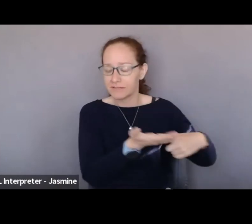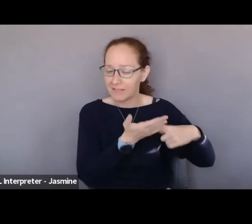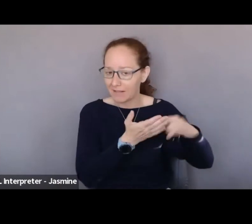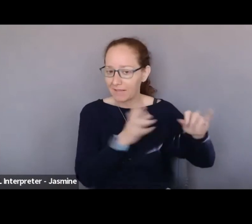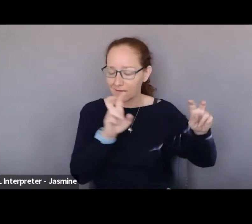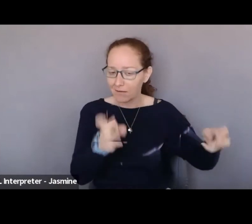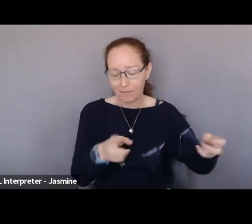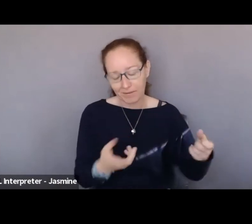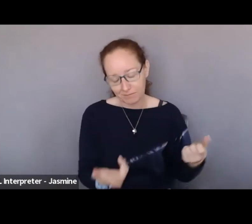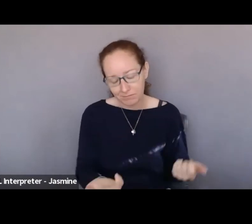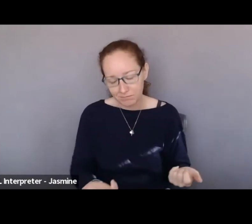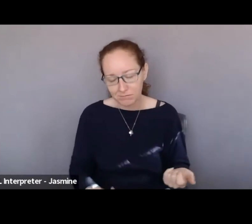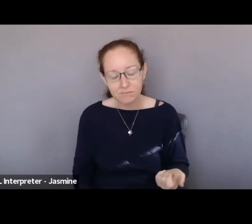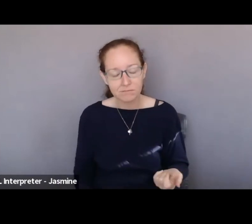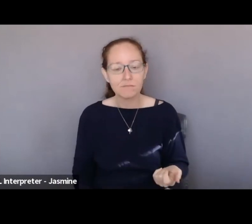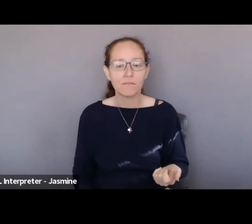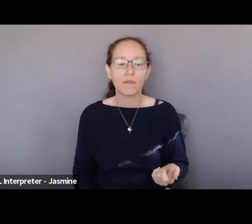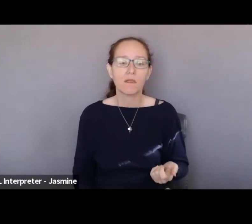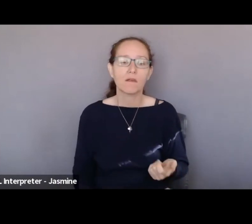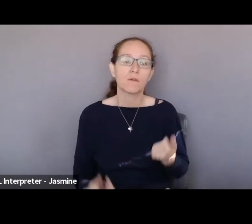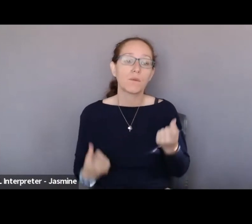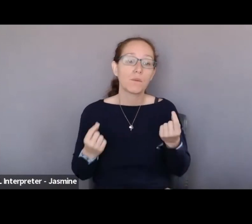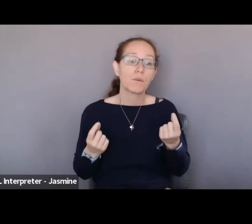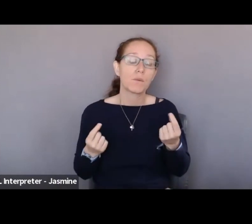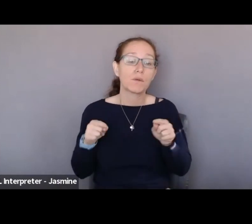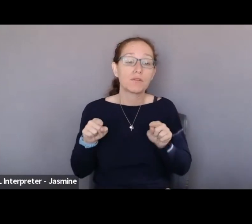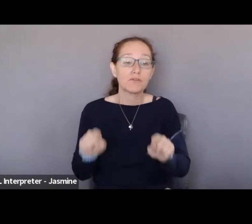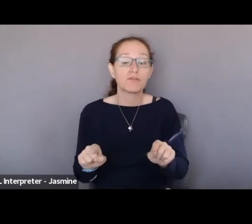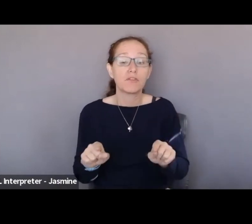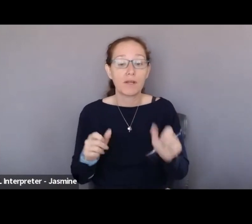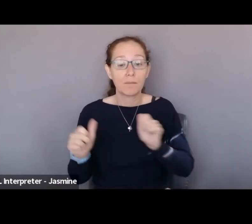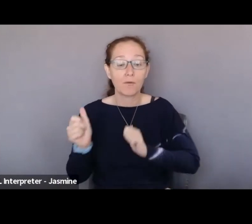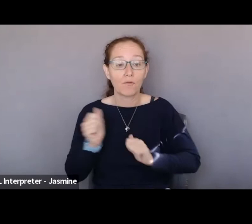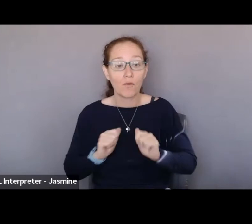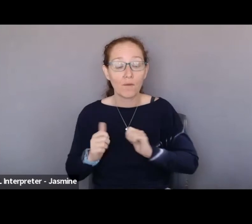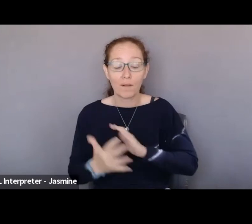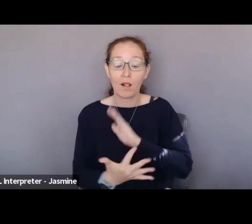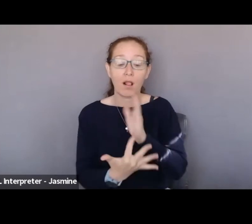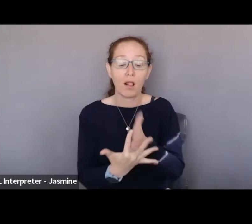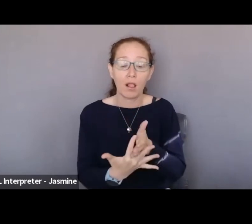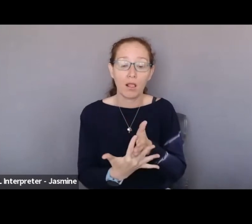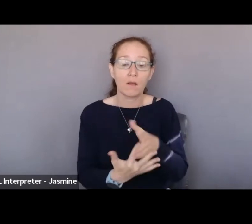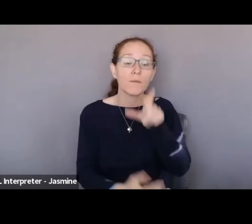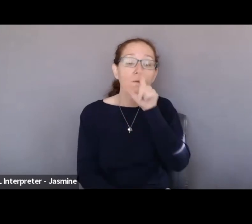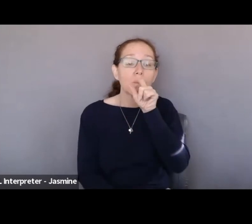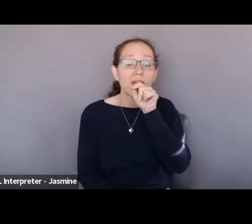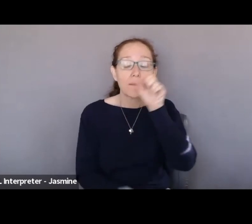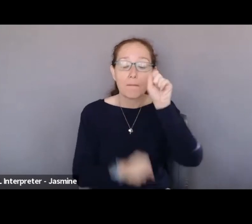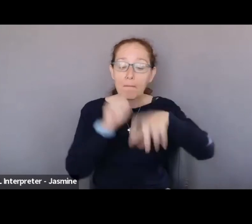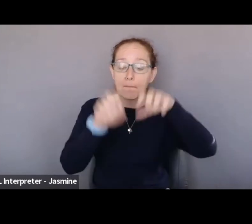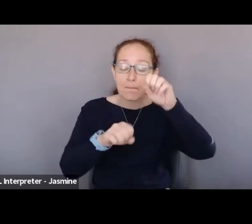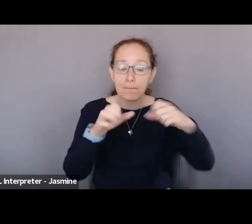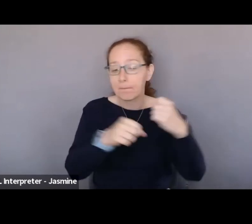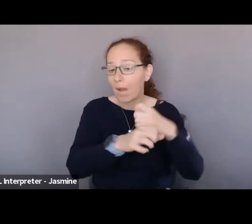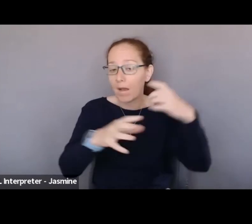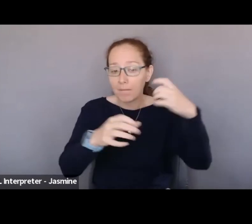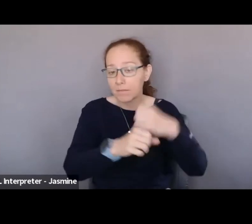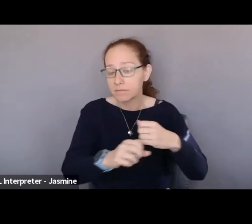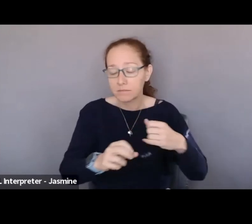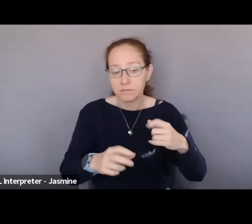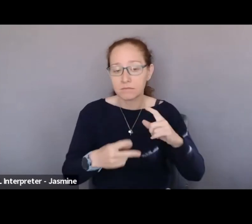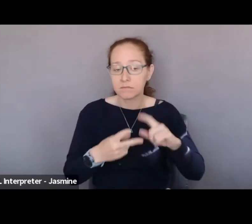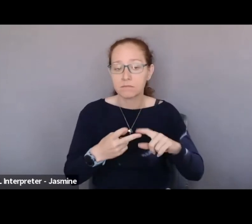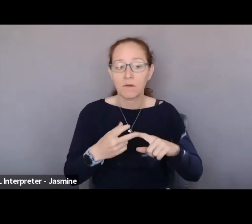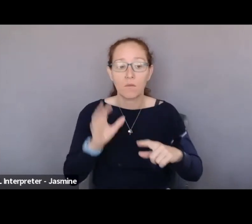is like tweet bombs during a performance where we all get out, or people get out their phones, or developing call scripts where we're